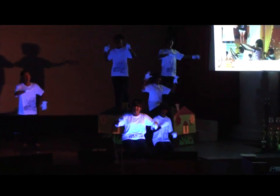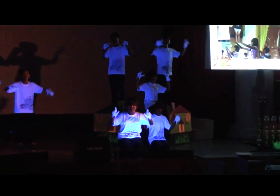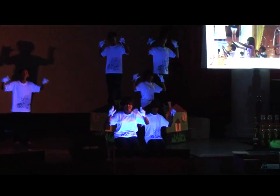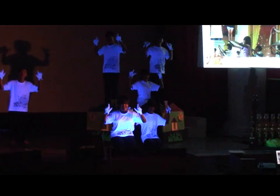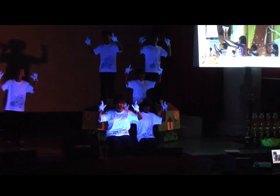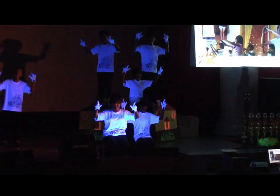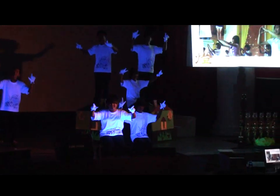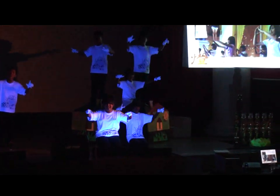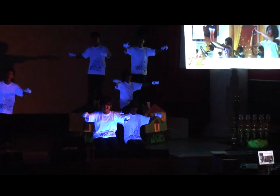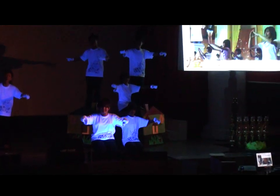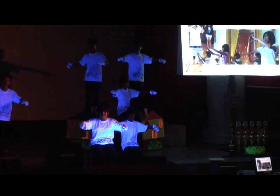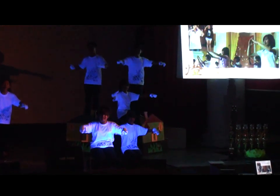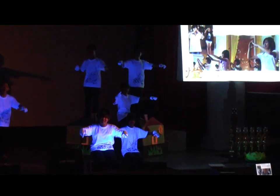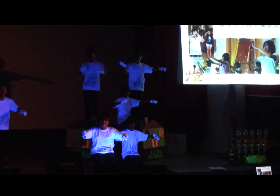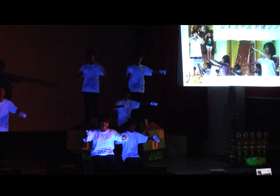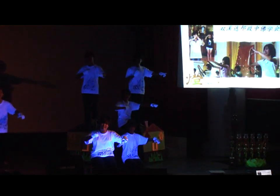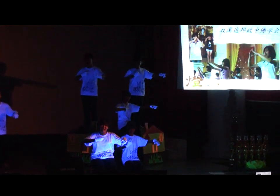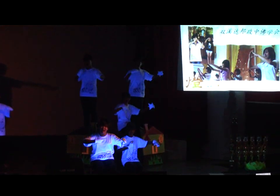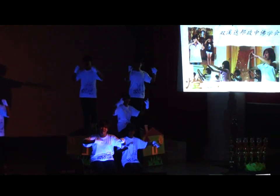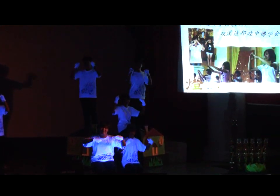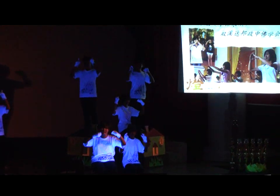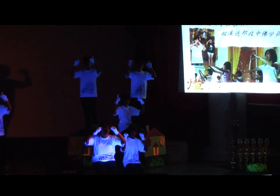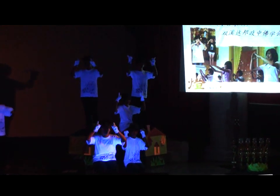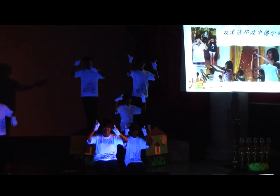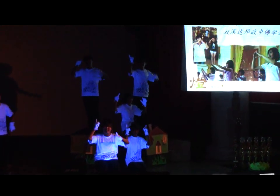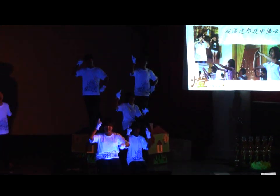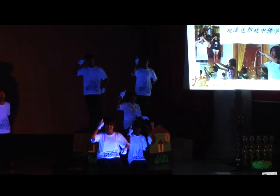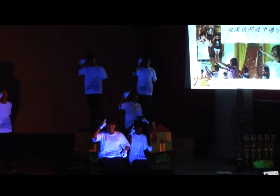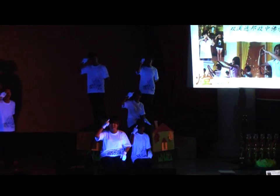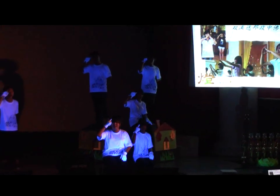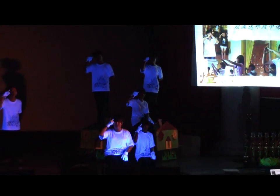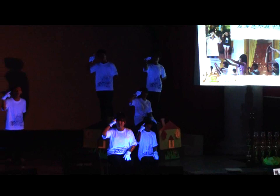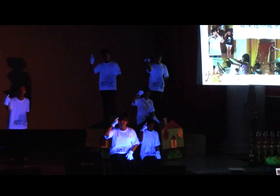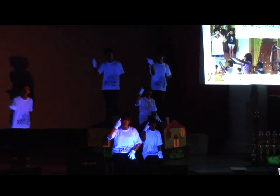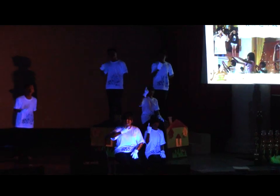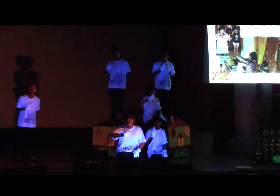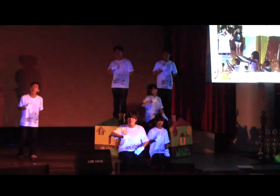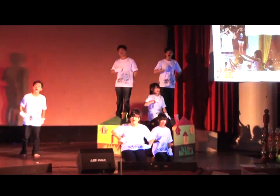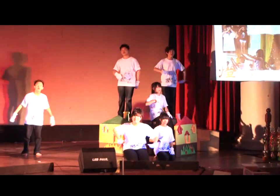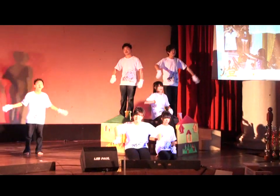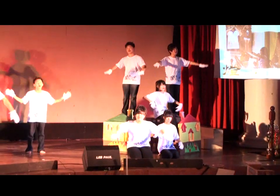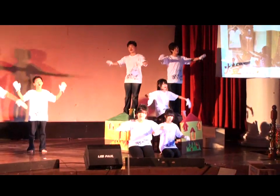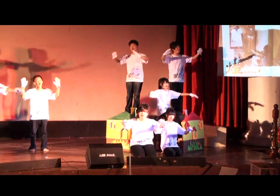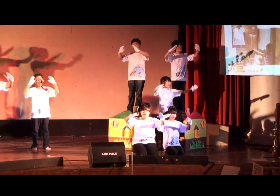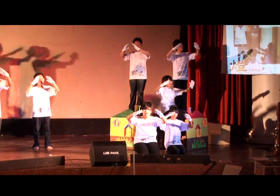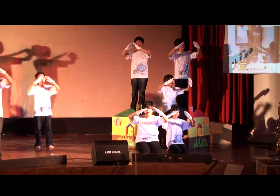And you're a lonely place I'm looking I know It's to me